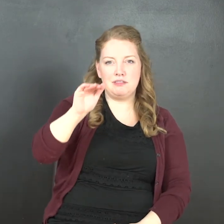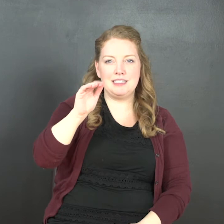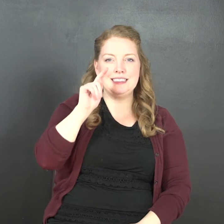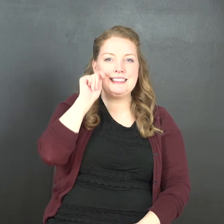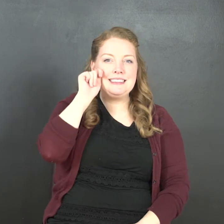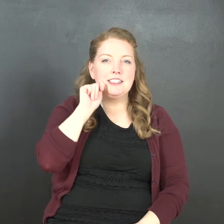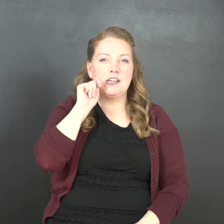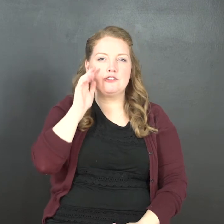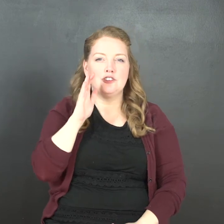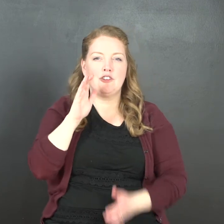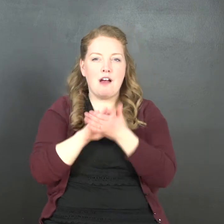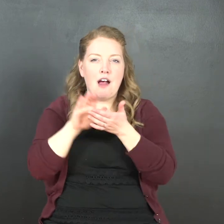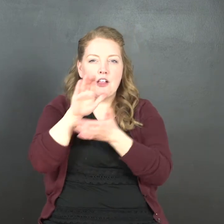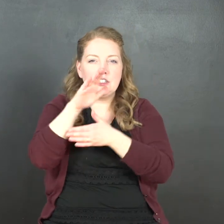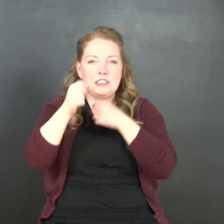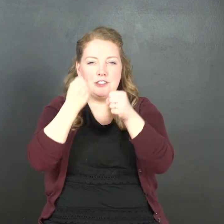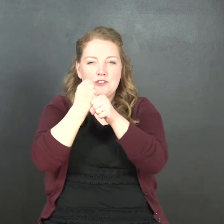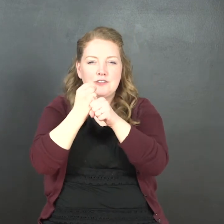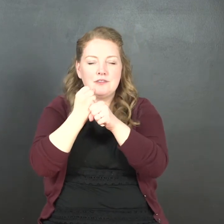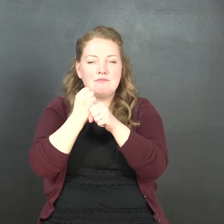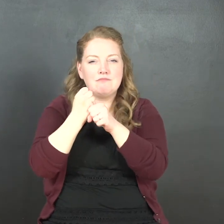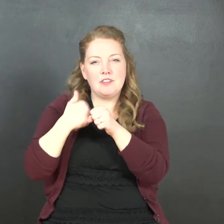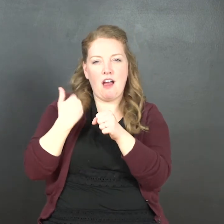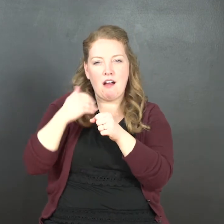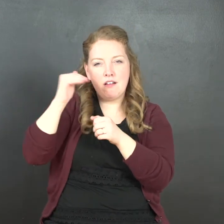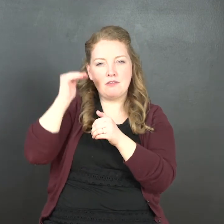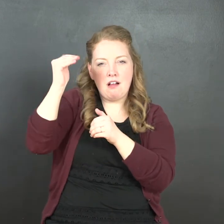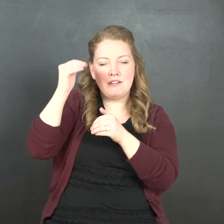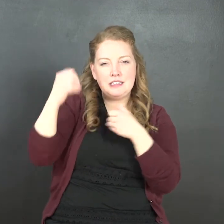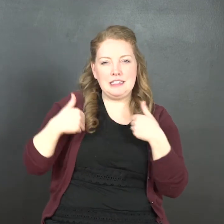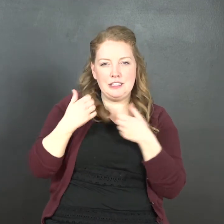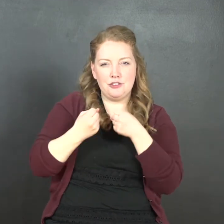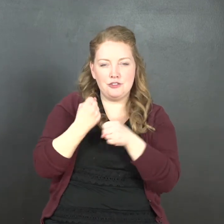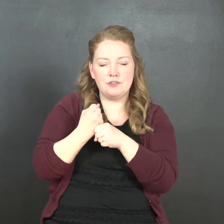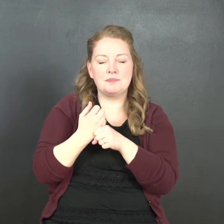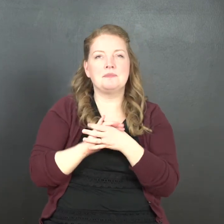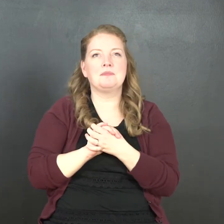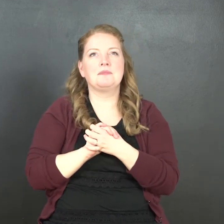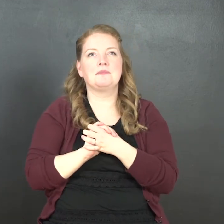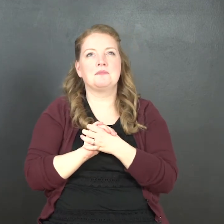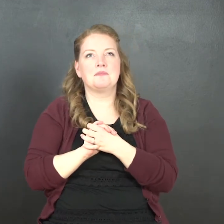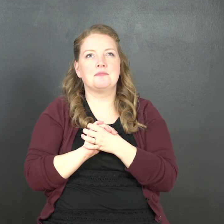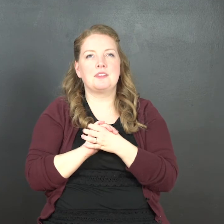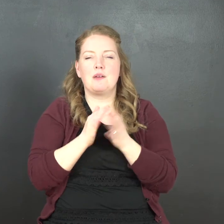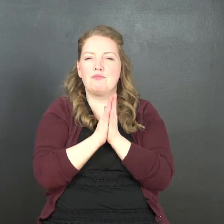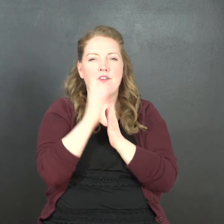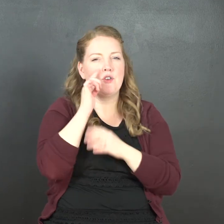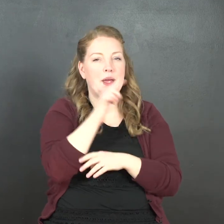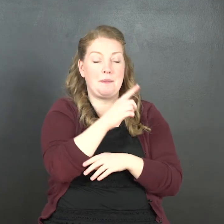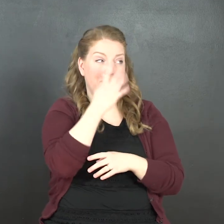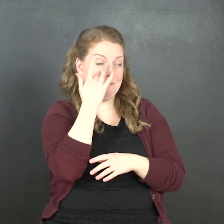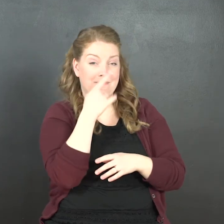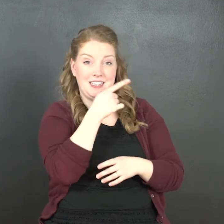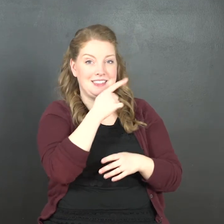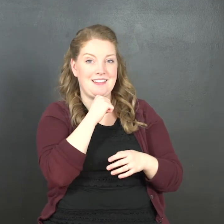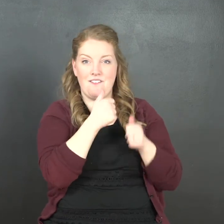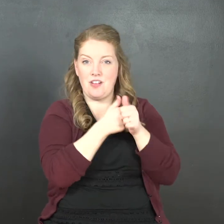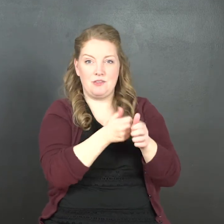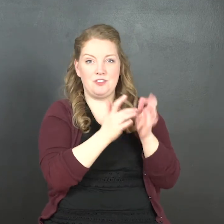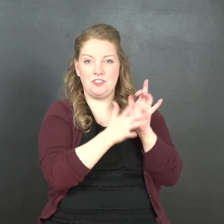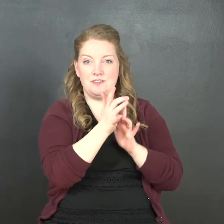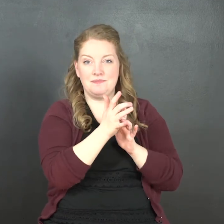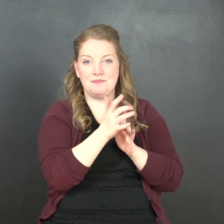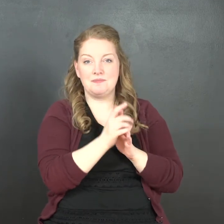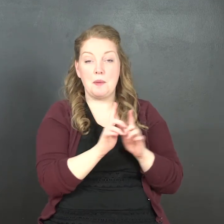knew that he didn't know Christ, that he had never surrendered his life to Jesus. Through